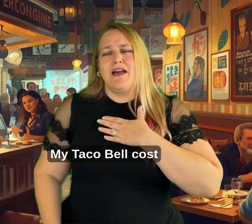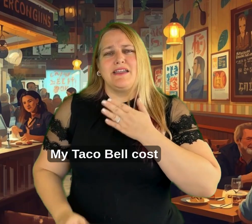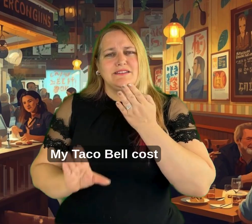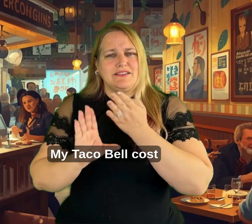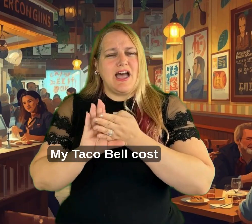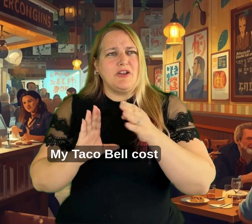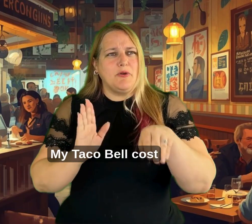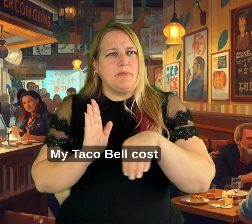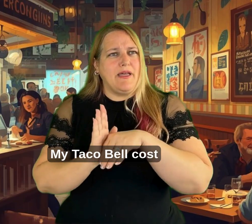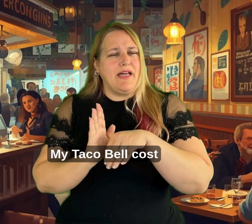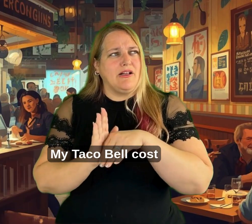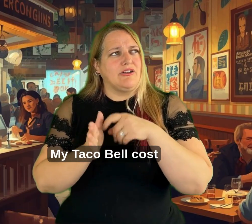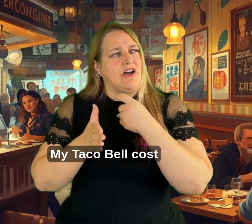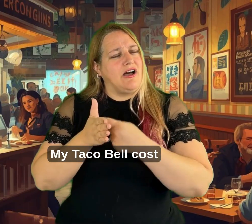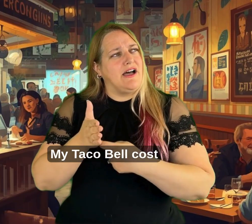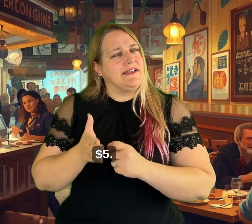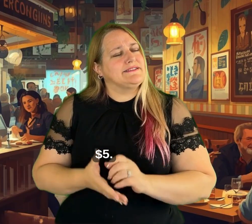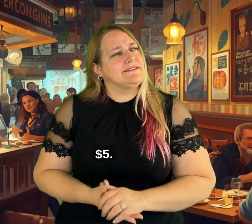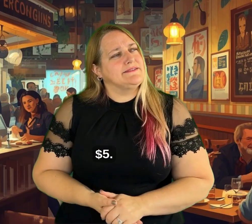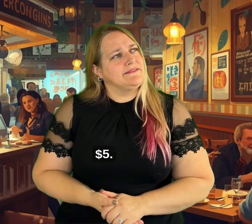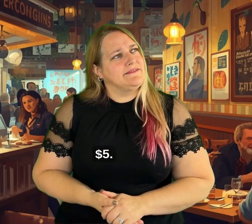My Taco Bell costs